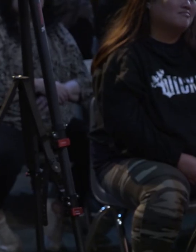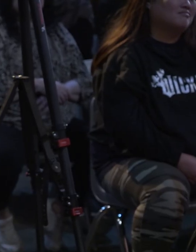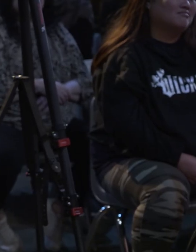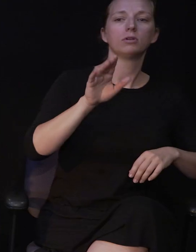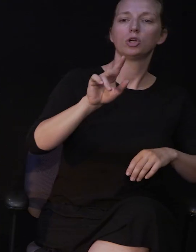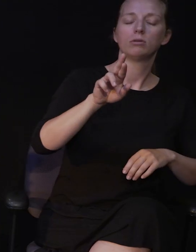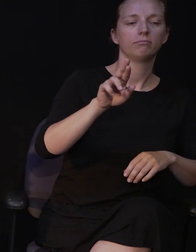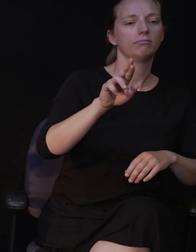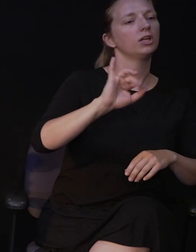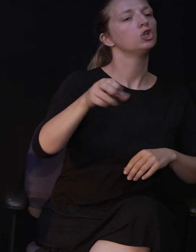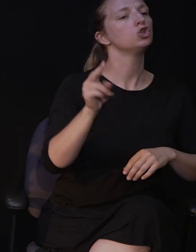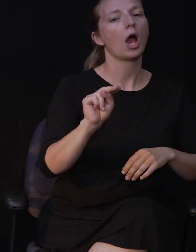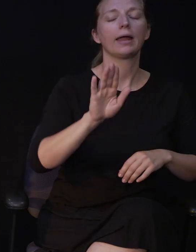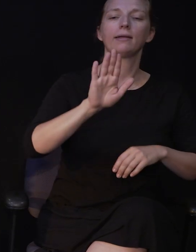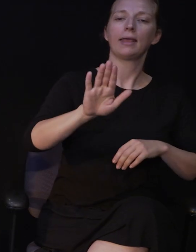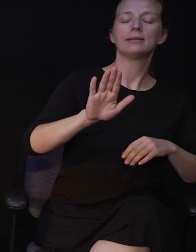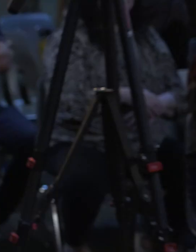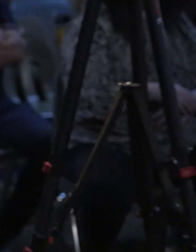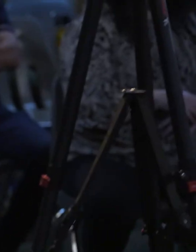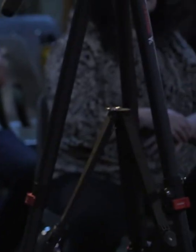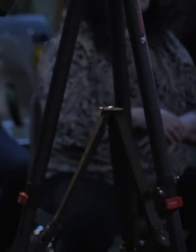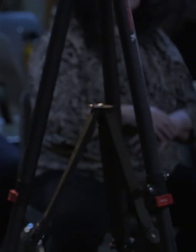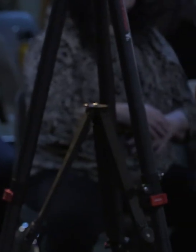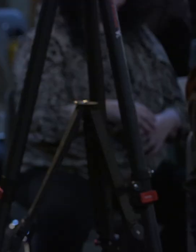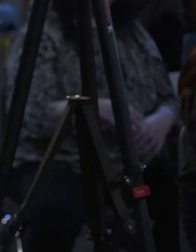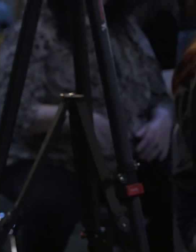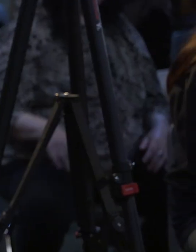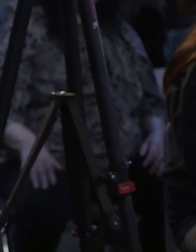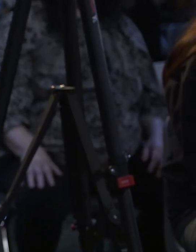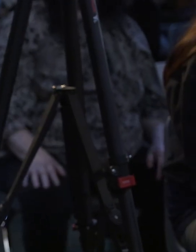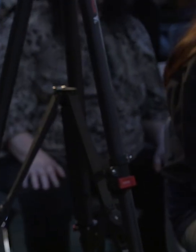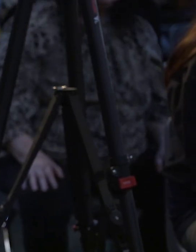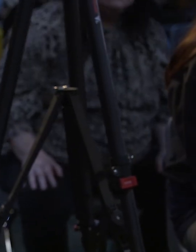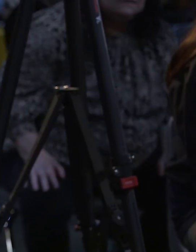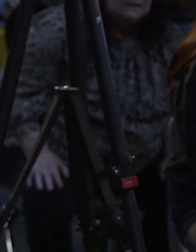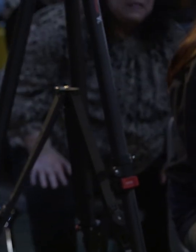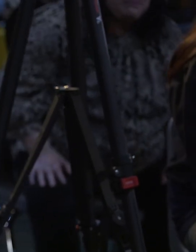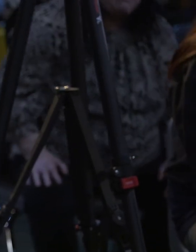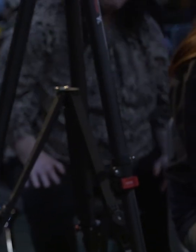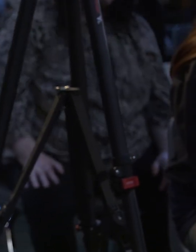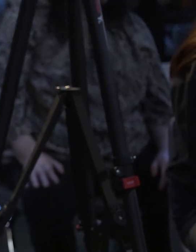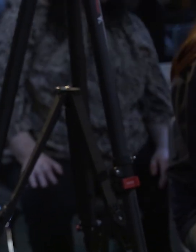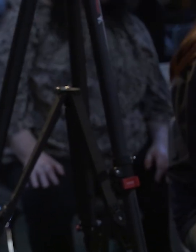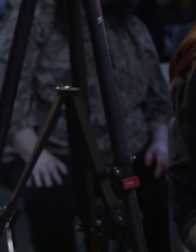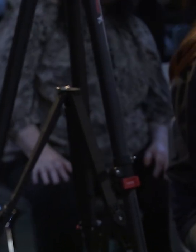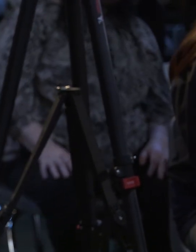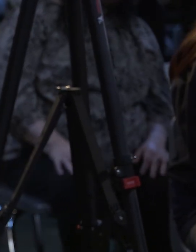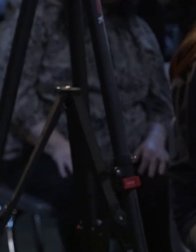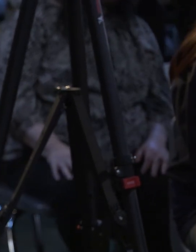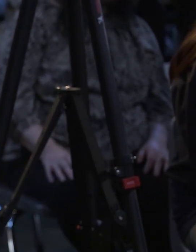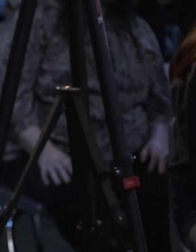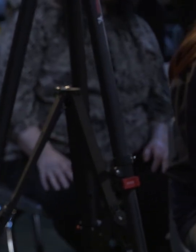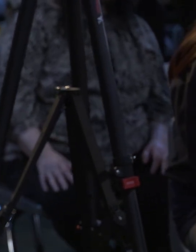and your smile. And I wish I could tell him that, but I think he knows. He knows. Yeah. He knows. And the crazy part was